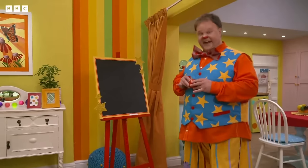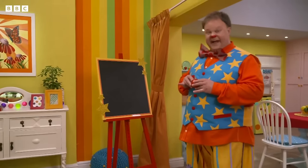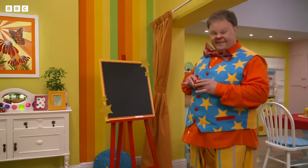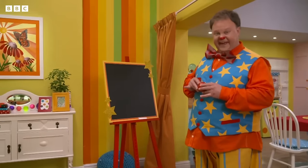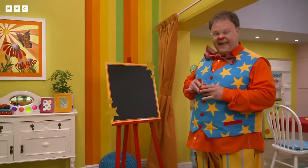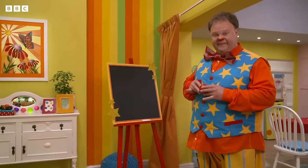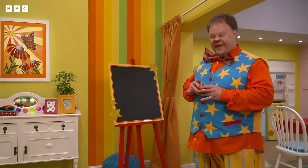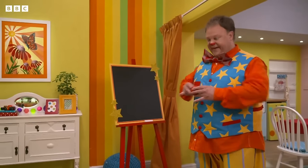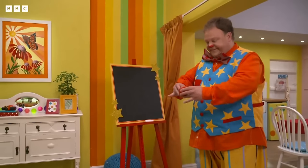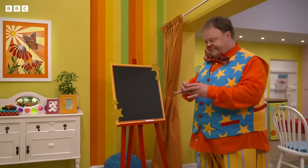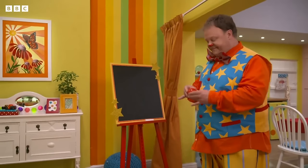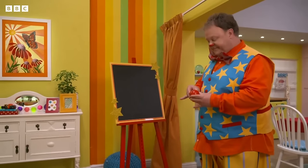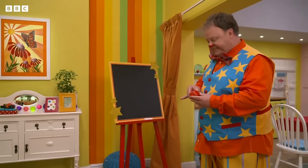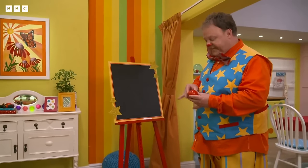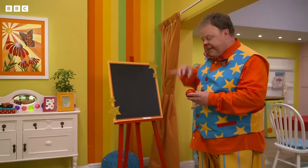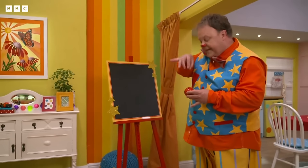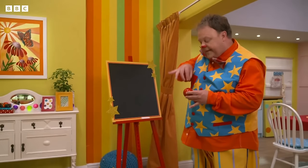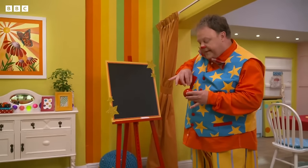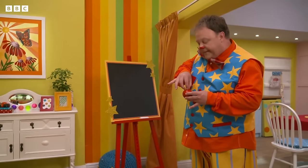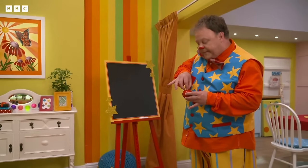Right, here we go.